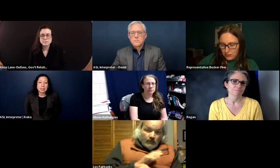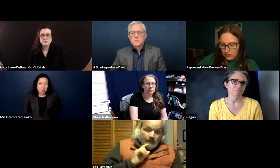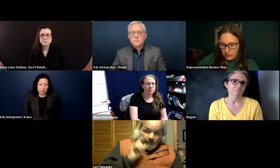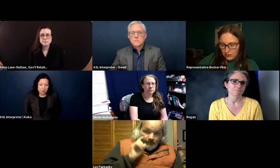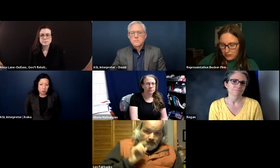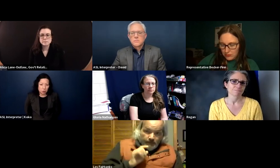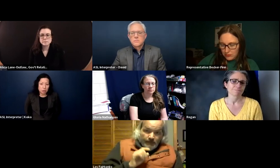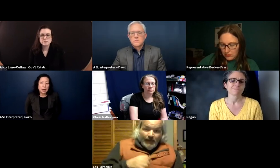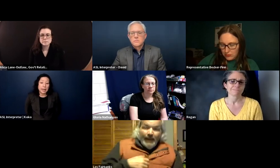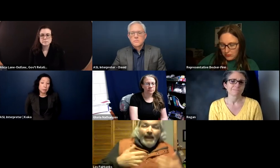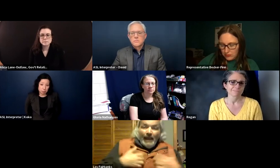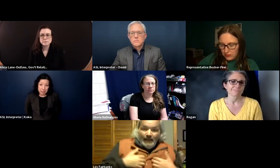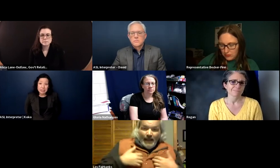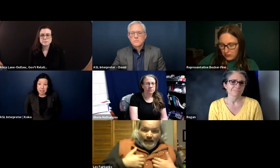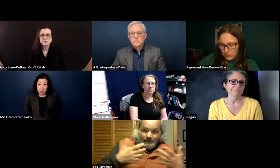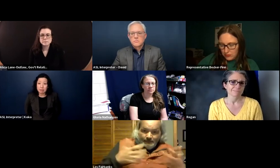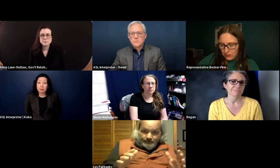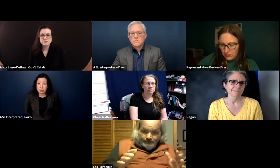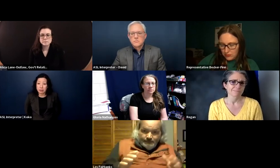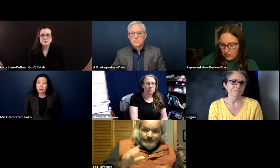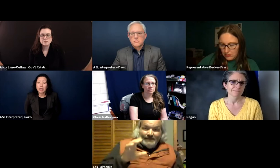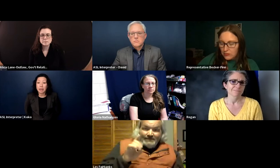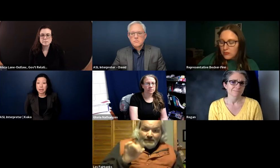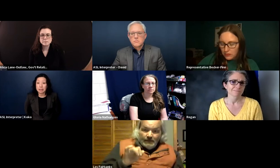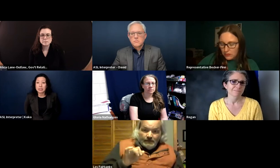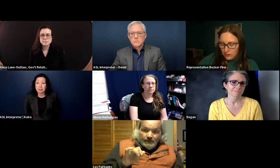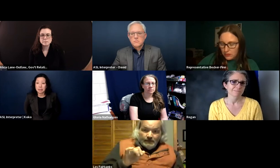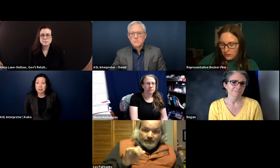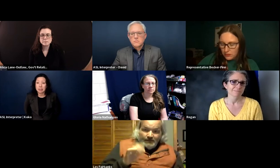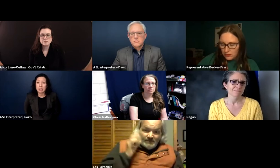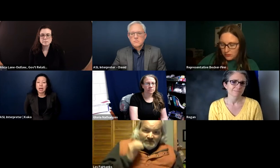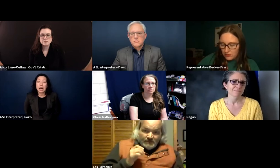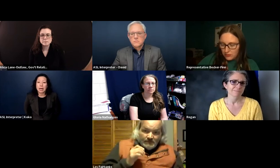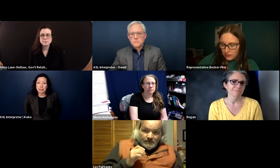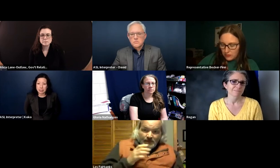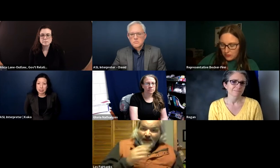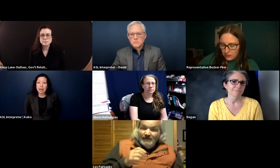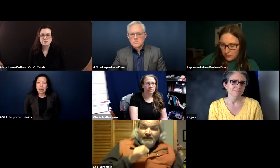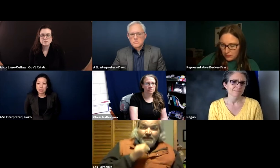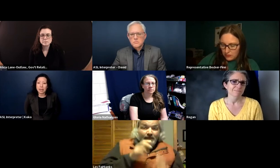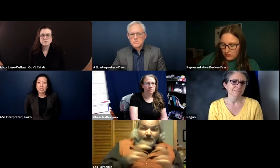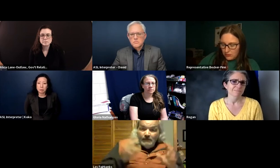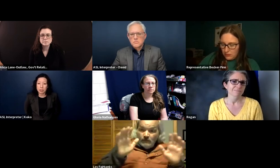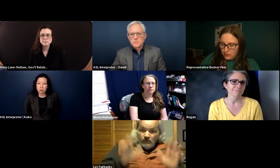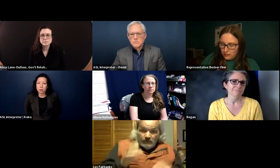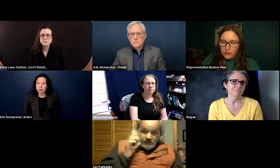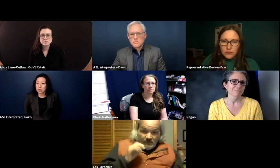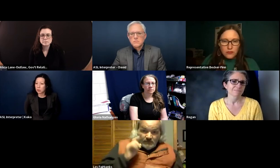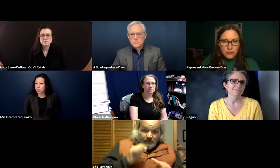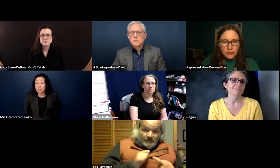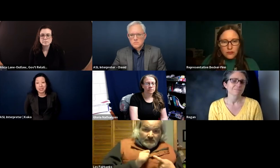as a deaf individual. I am completely deaf, and I did have an